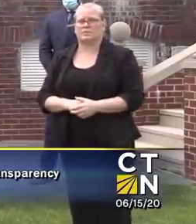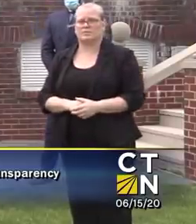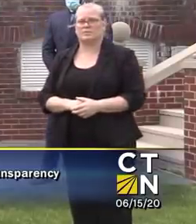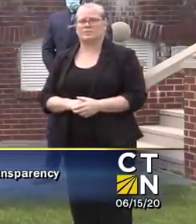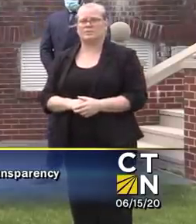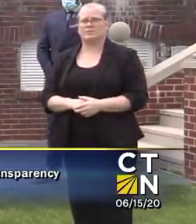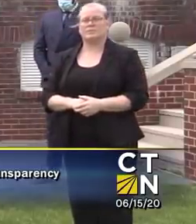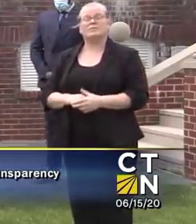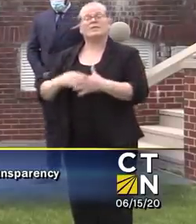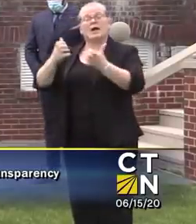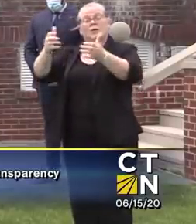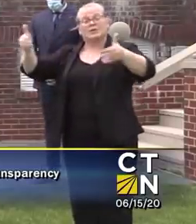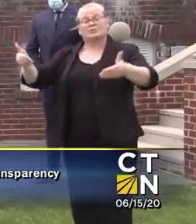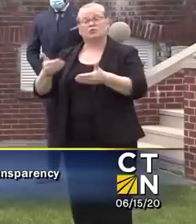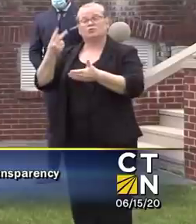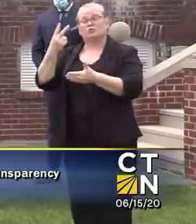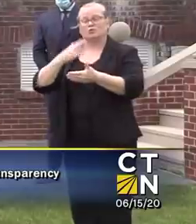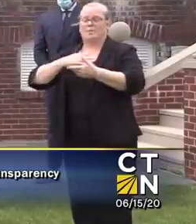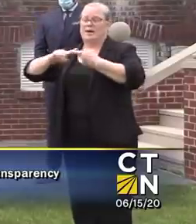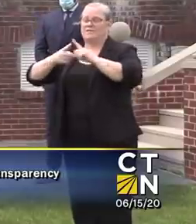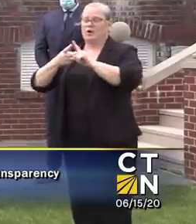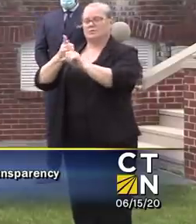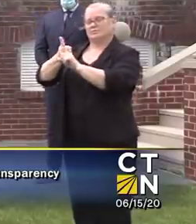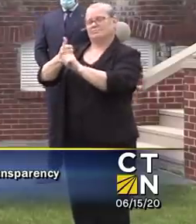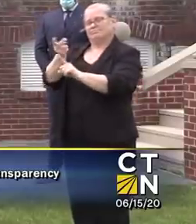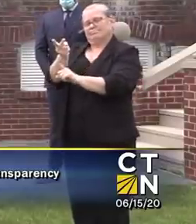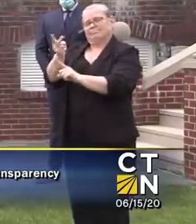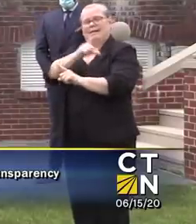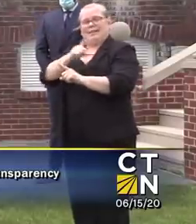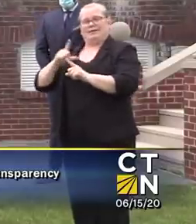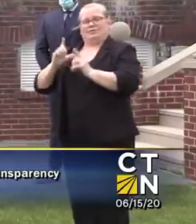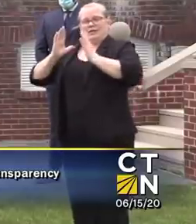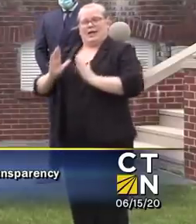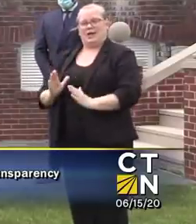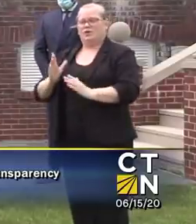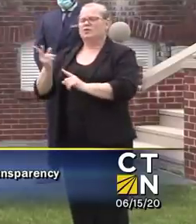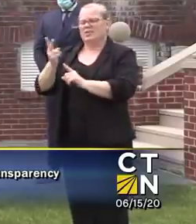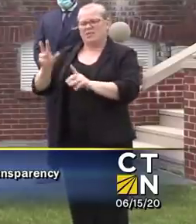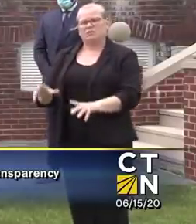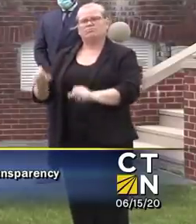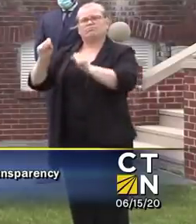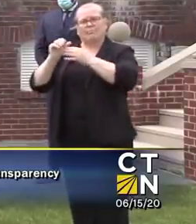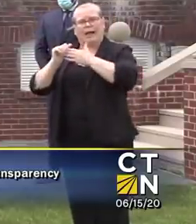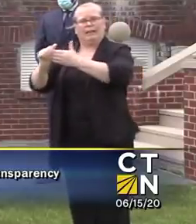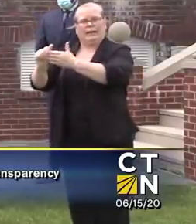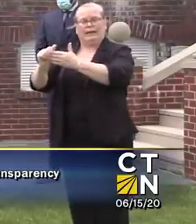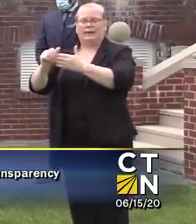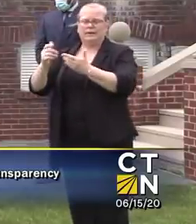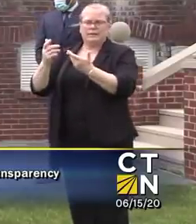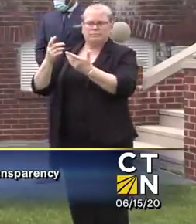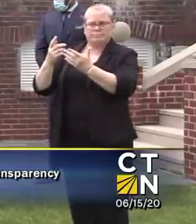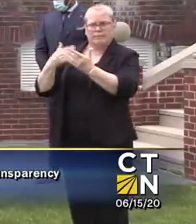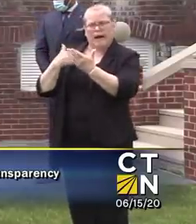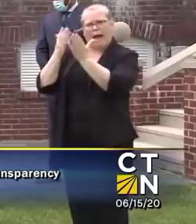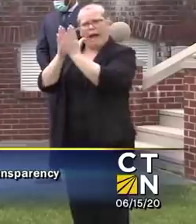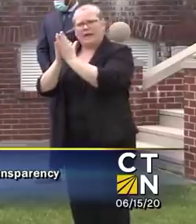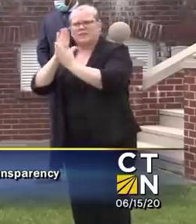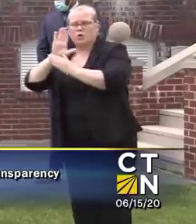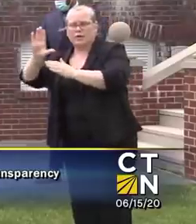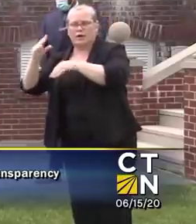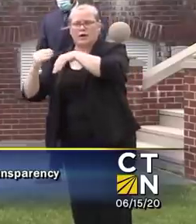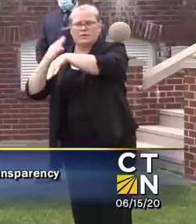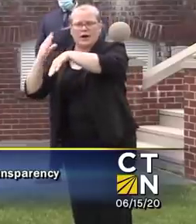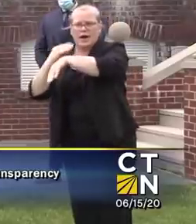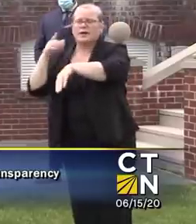friends of mine from the legislature who have taken a real lead on these issues, and I look to for counsel and will be helping to take the lead in